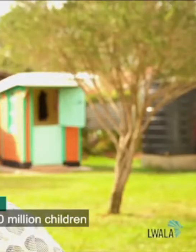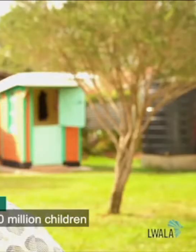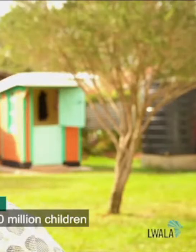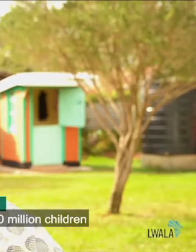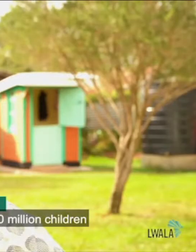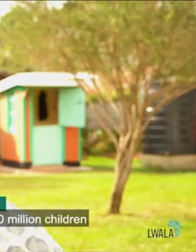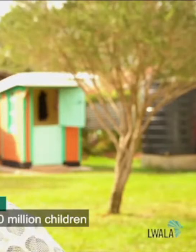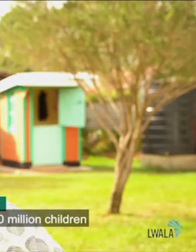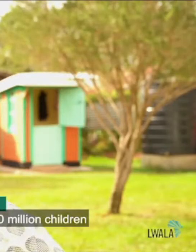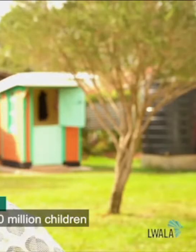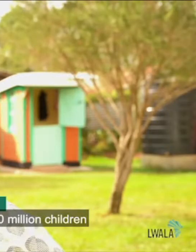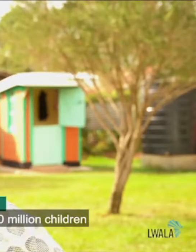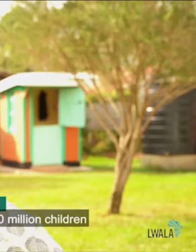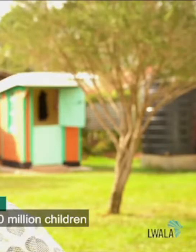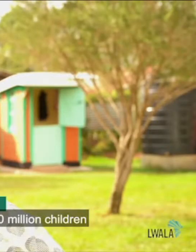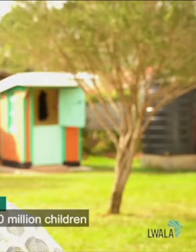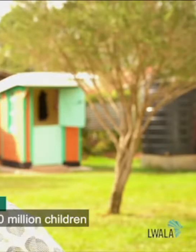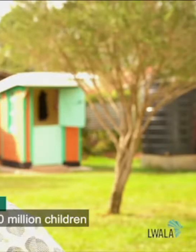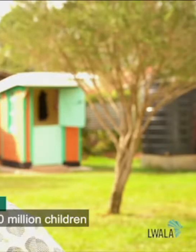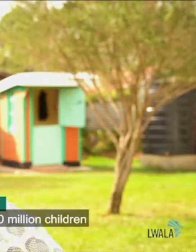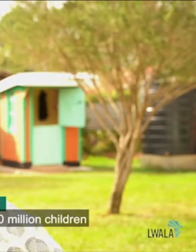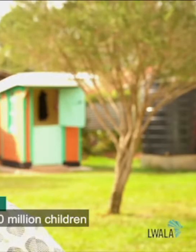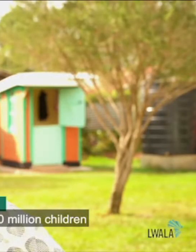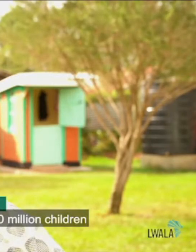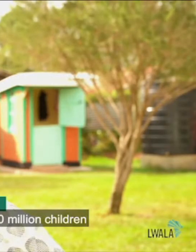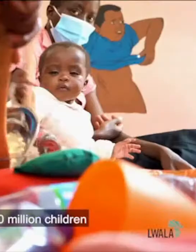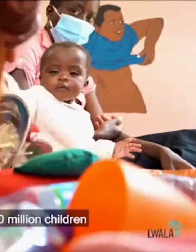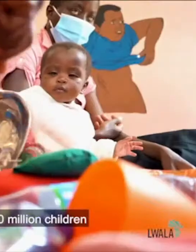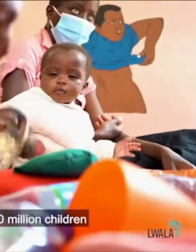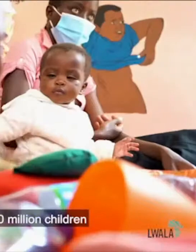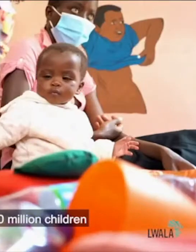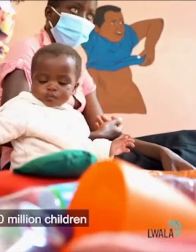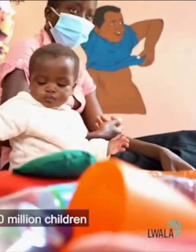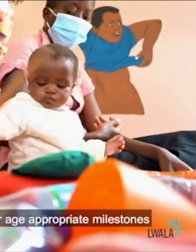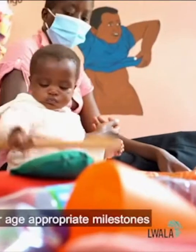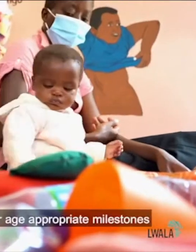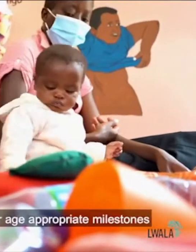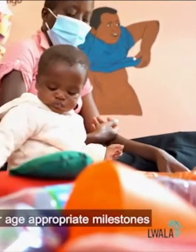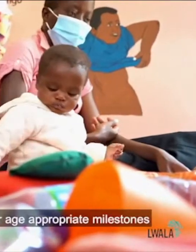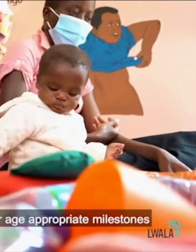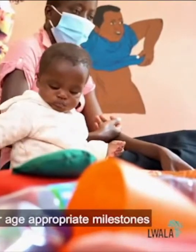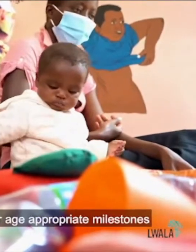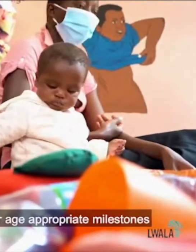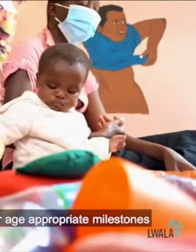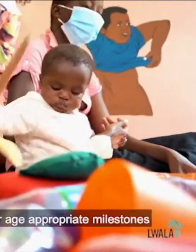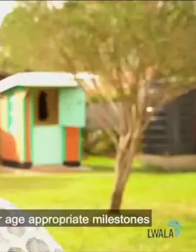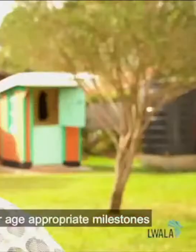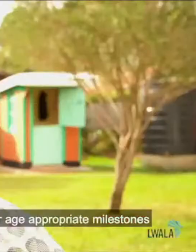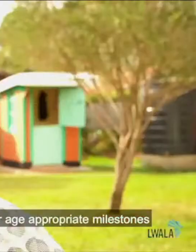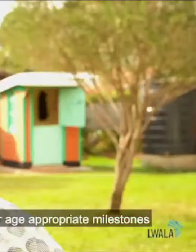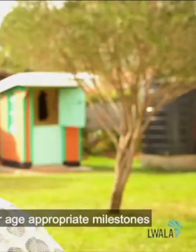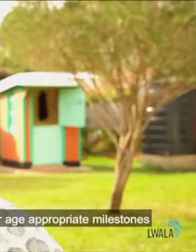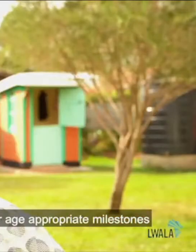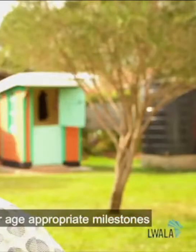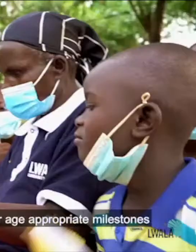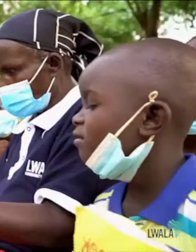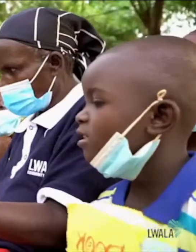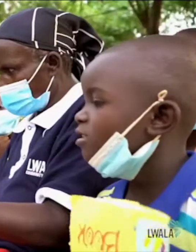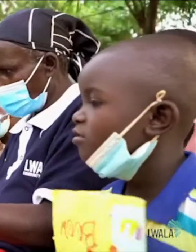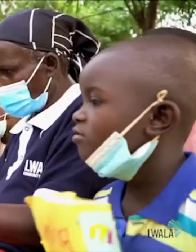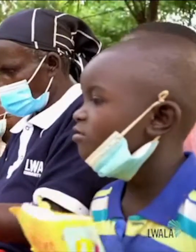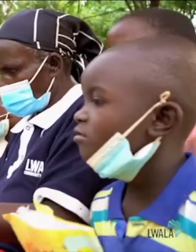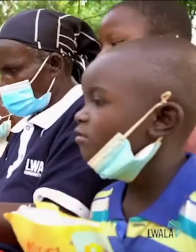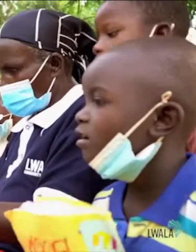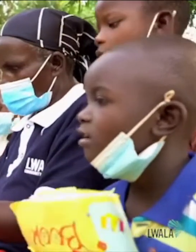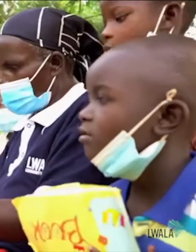Globally, we have over 250 million children who fail to reach their age-appropriate milestones.